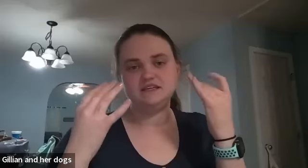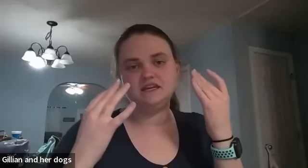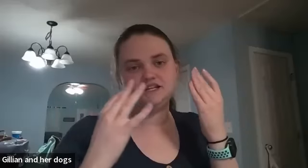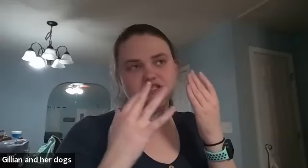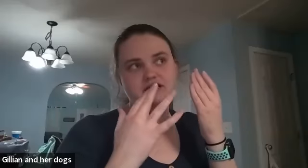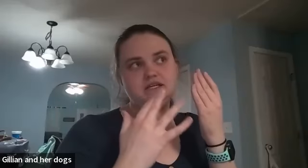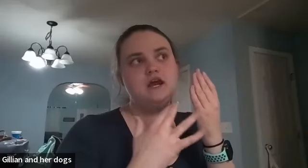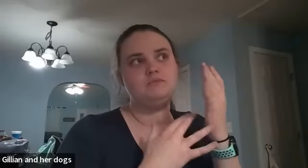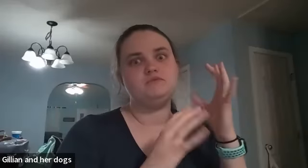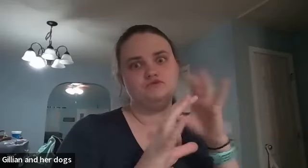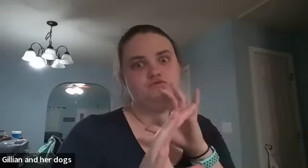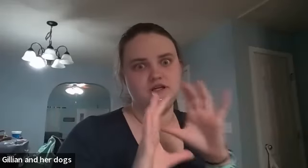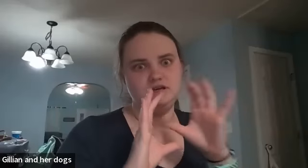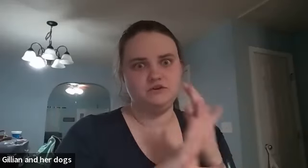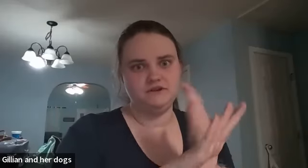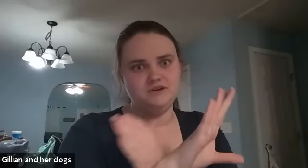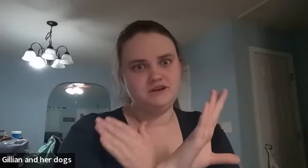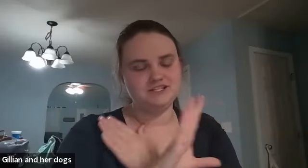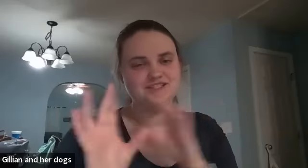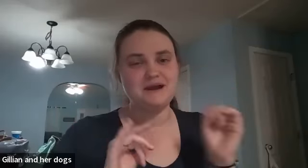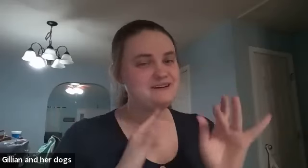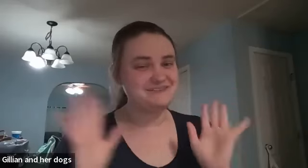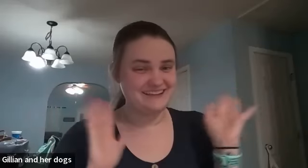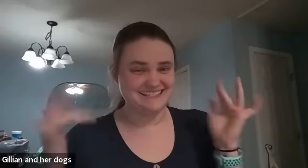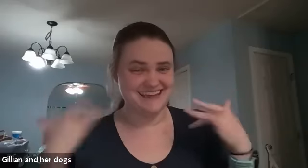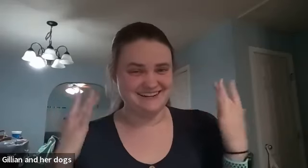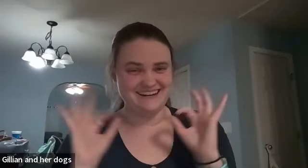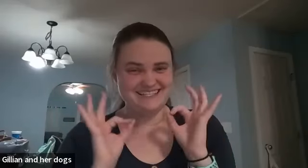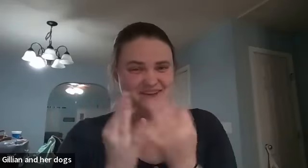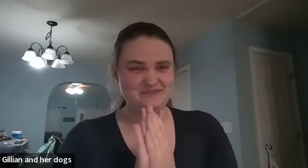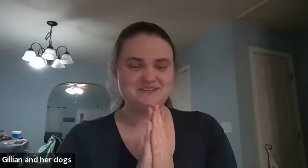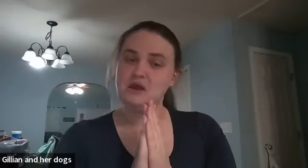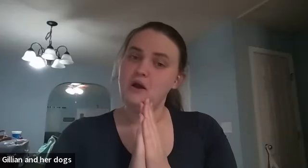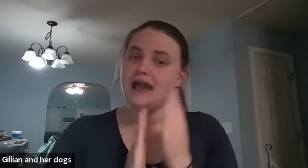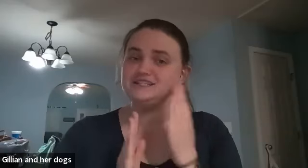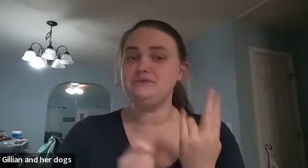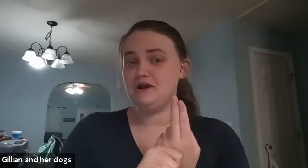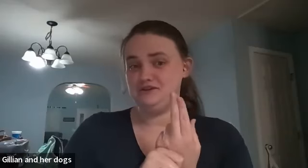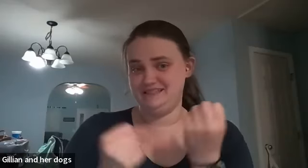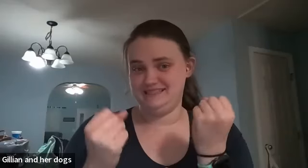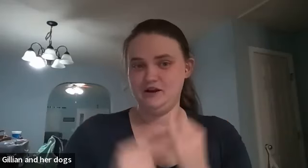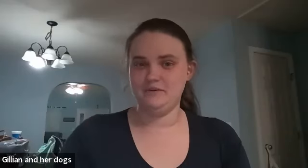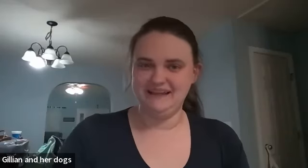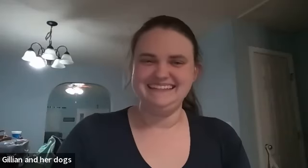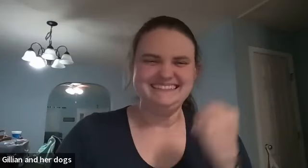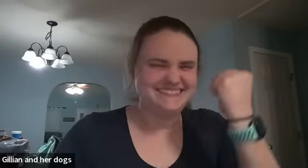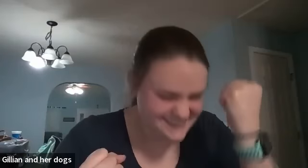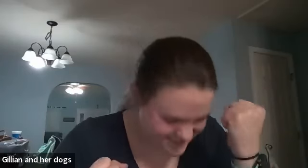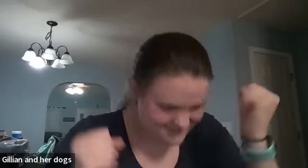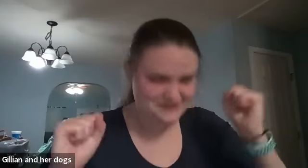They can help them with really improving communication. So I always get really excited when I see families are like, actually, we are using sign at home. And I'm like, yes,